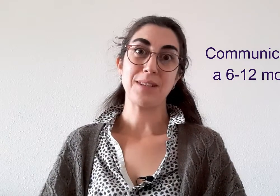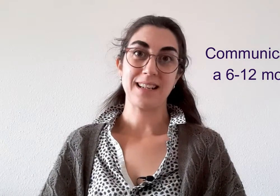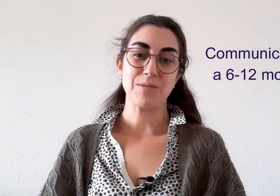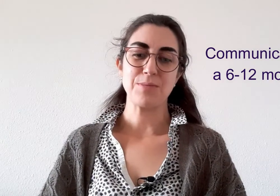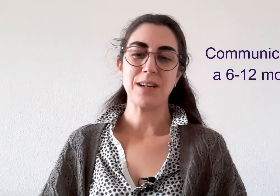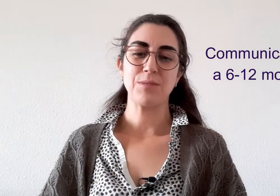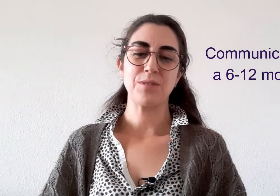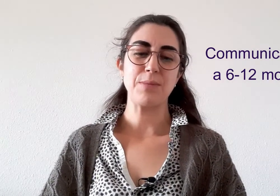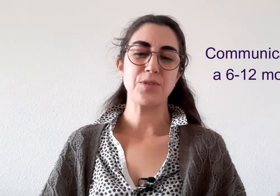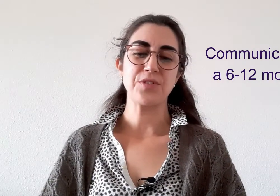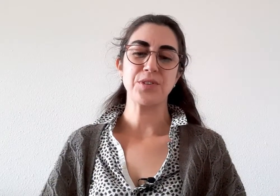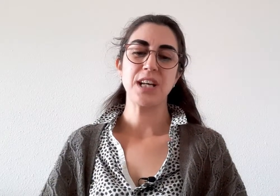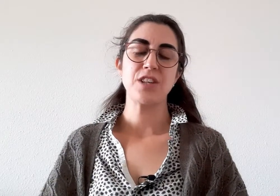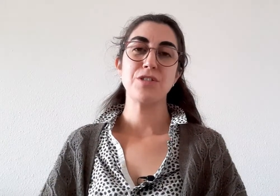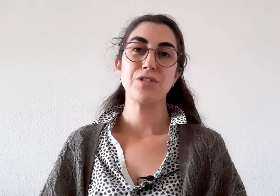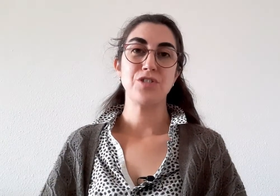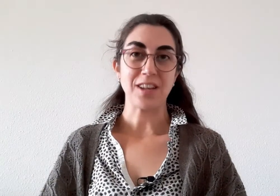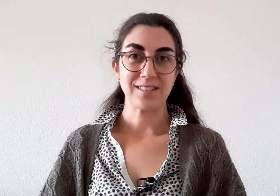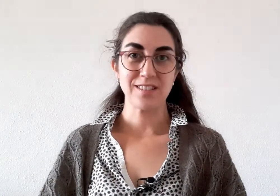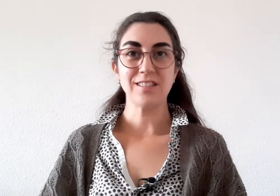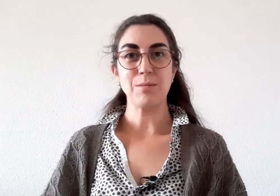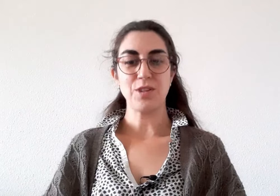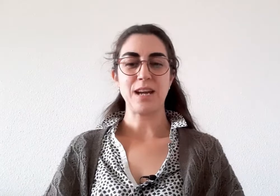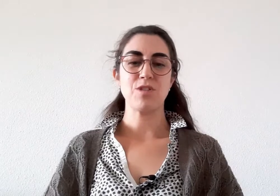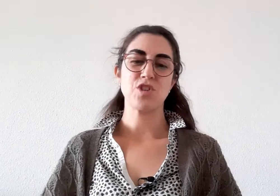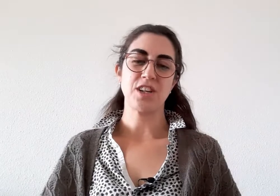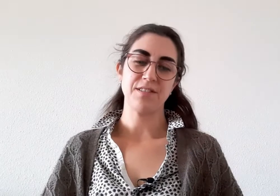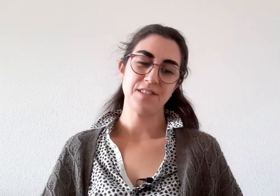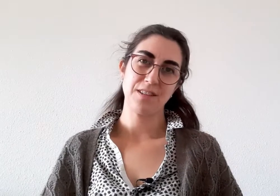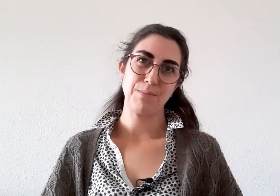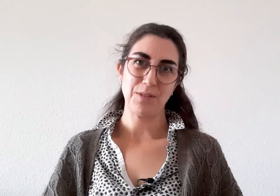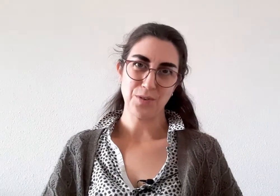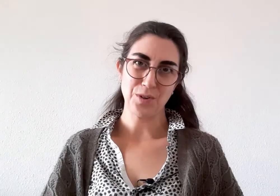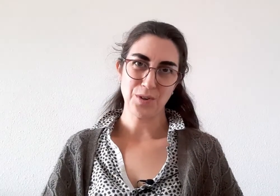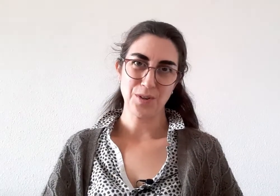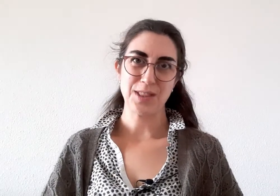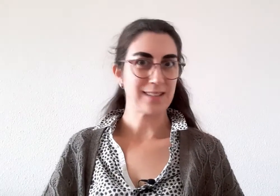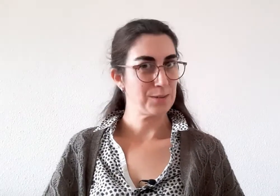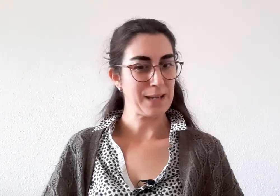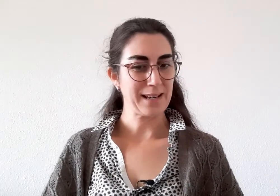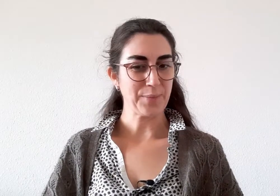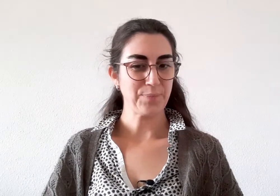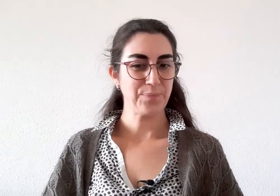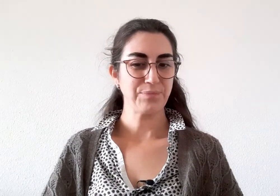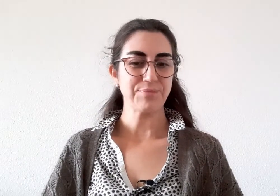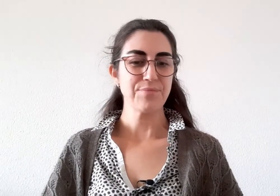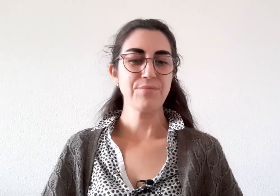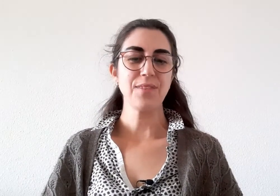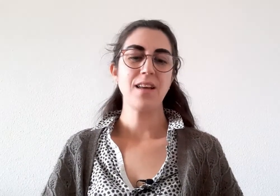language becomes really beautiful. You can use gestures to communicate with your child before they can speak.